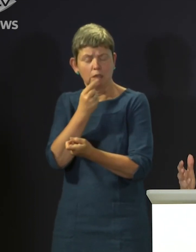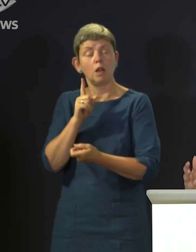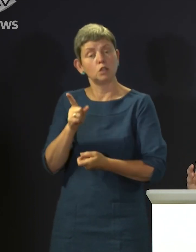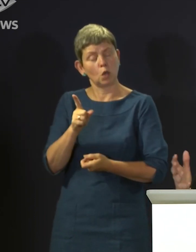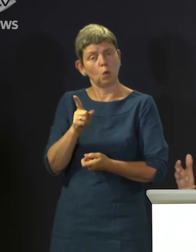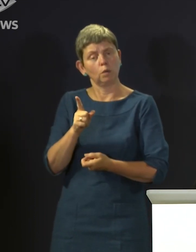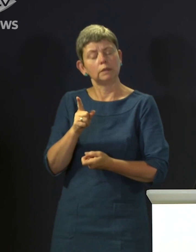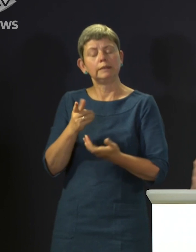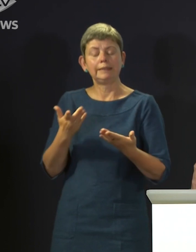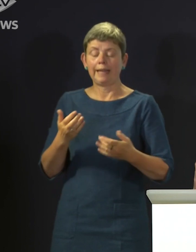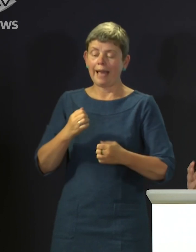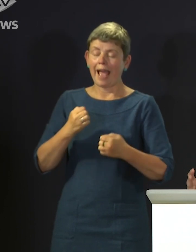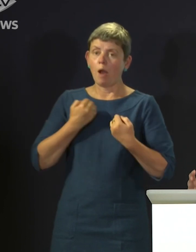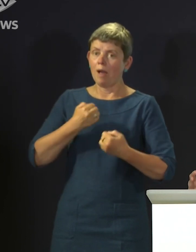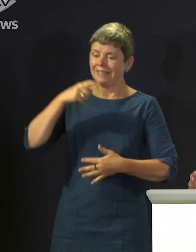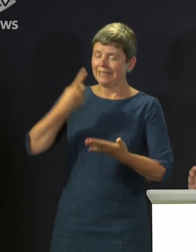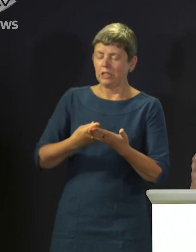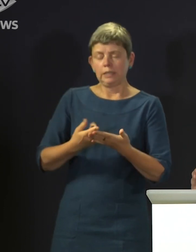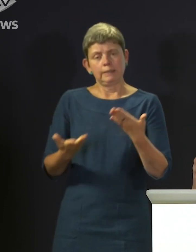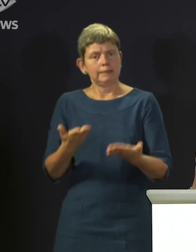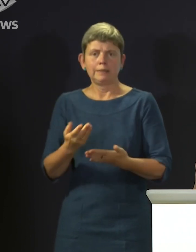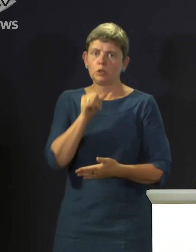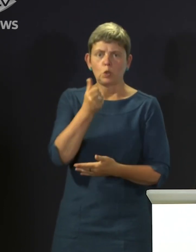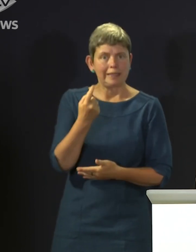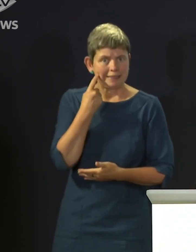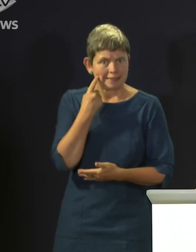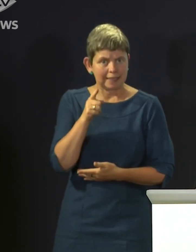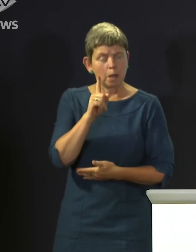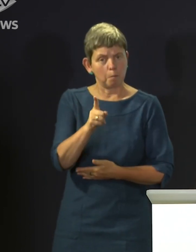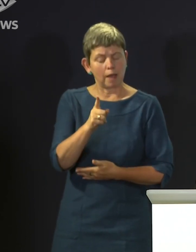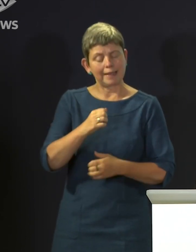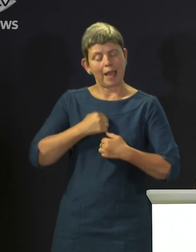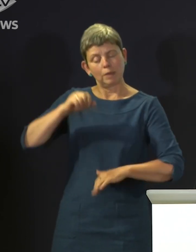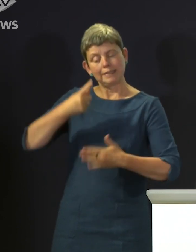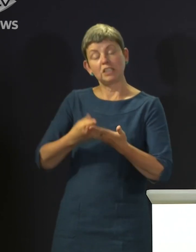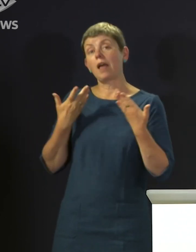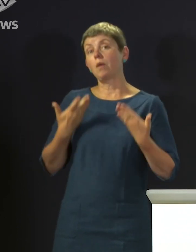judgment, and these decisions are often finely balanced, but our judgment at the moment is that East